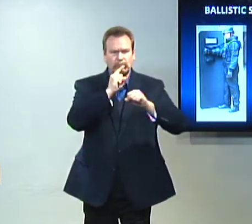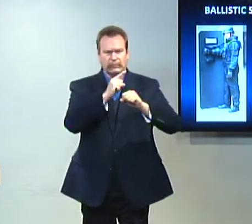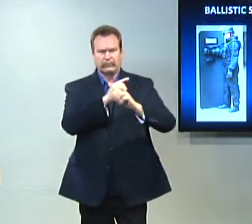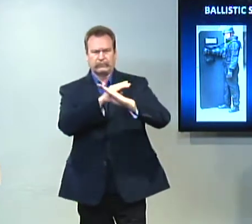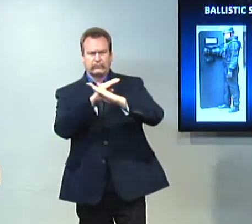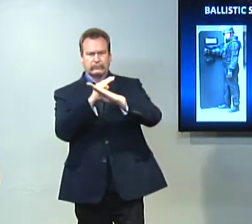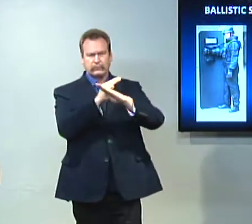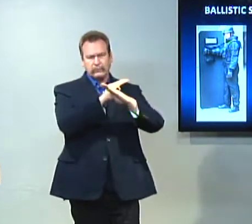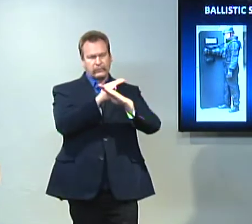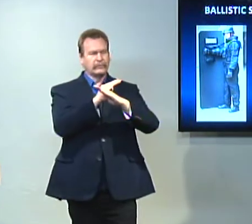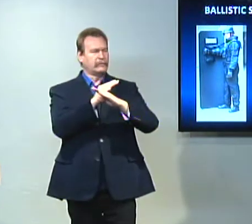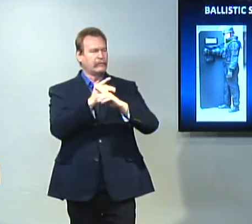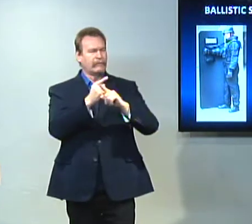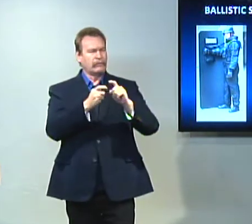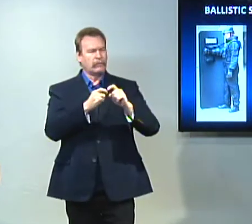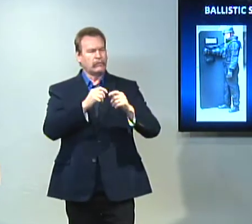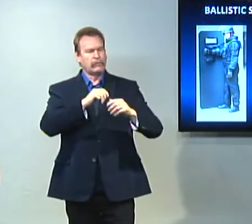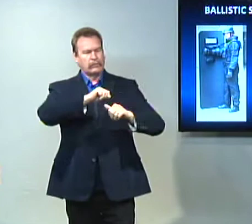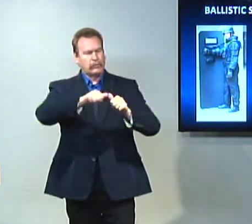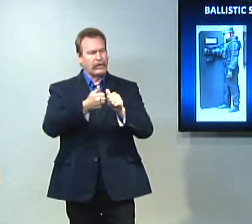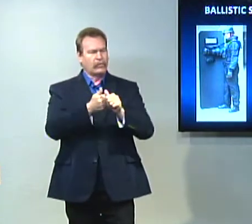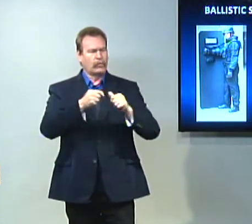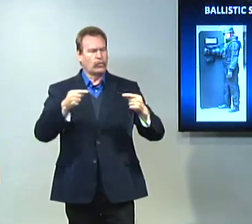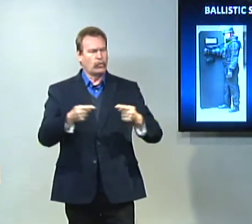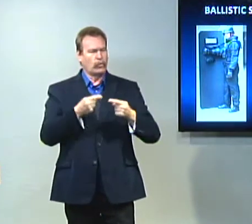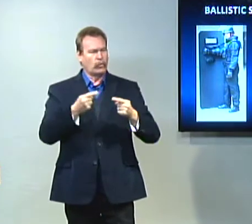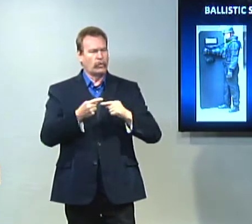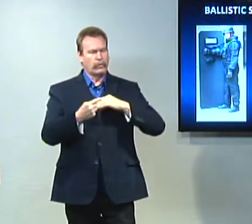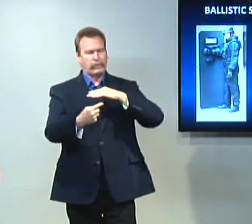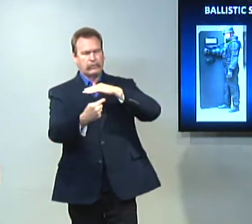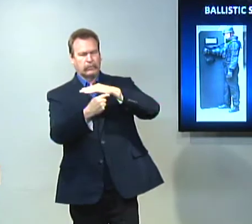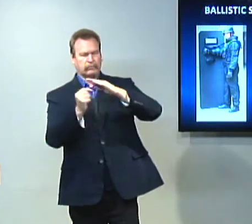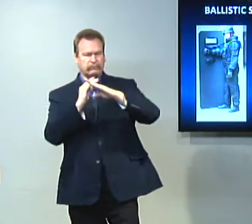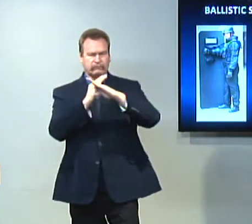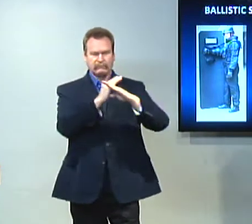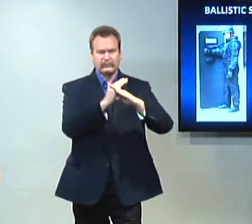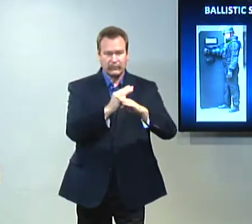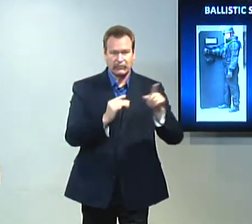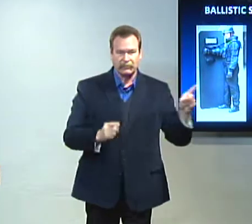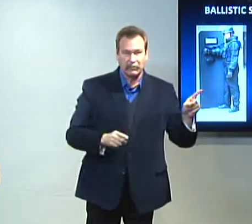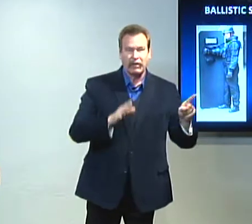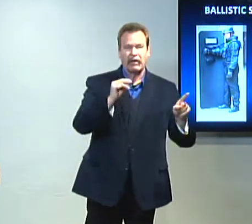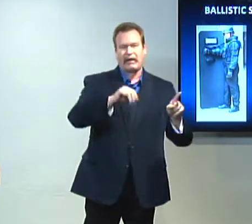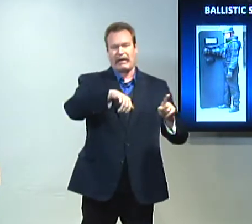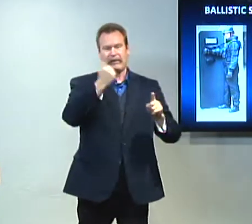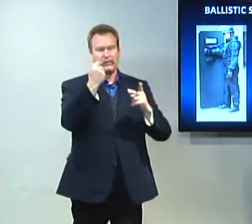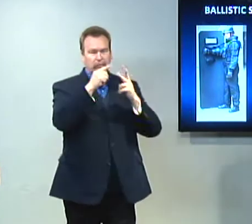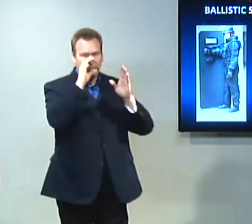SWATs use this kind of protection. They try to prevent themselves from being injured.